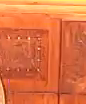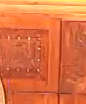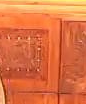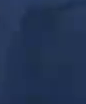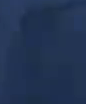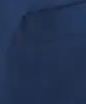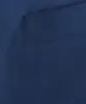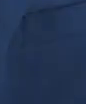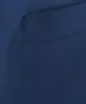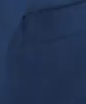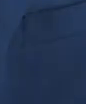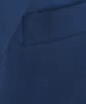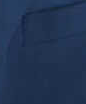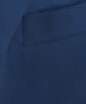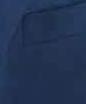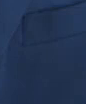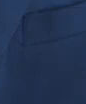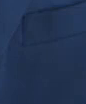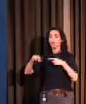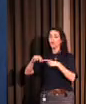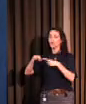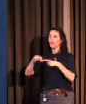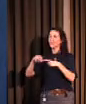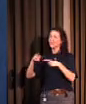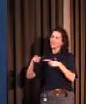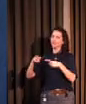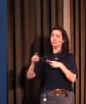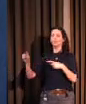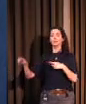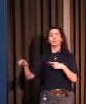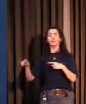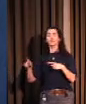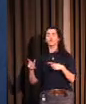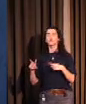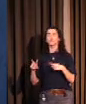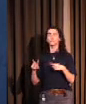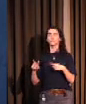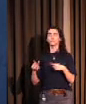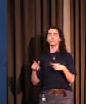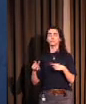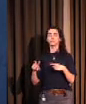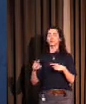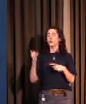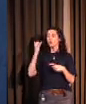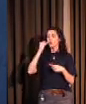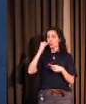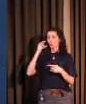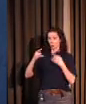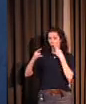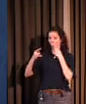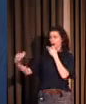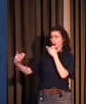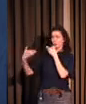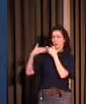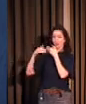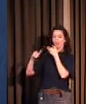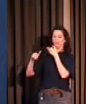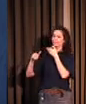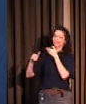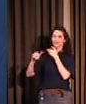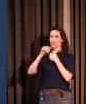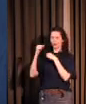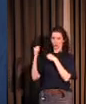What cloth masks don't do as well as other masks is provide strong protection for the person who's wearing them. And